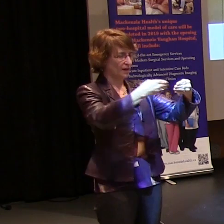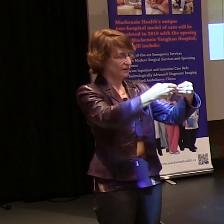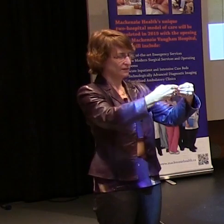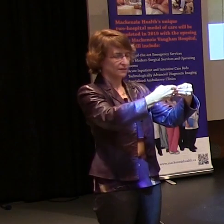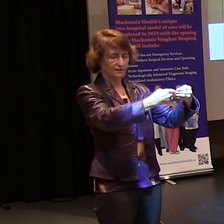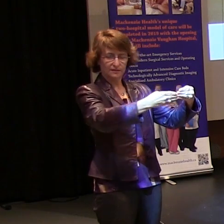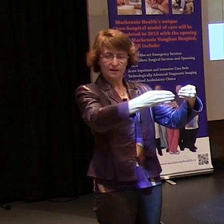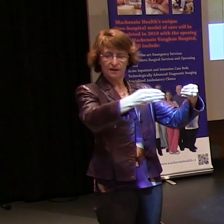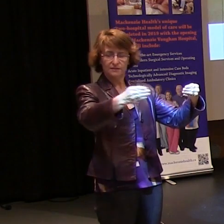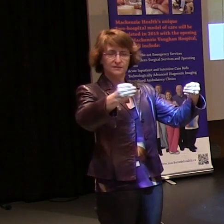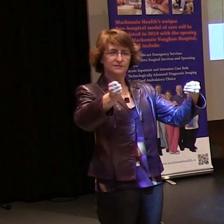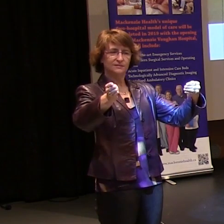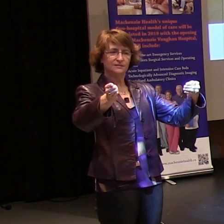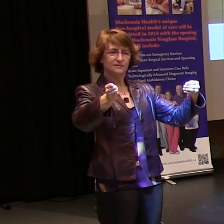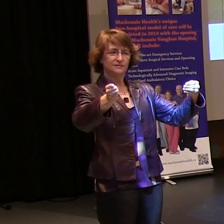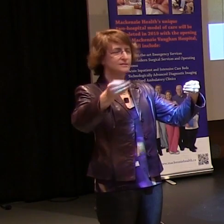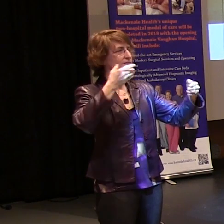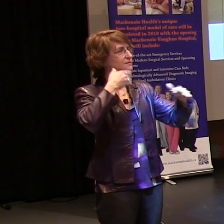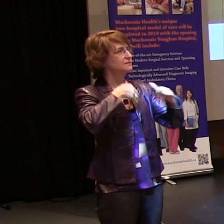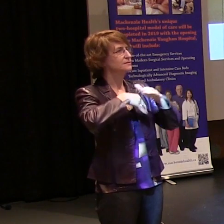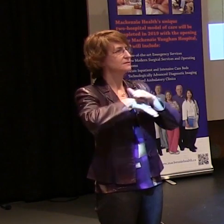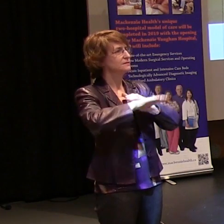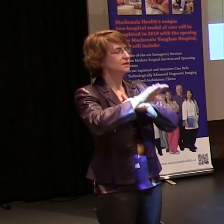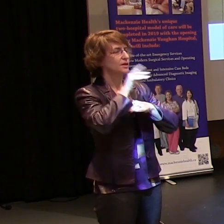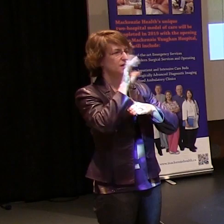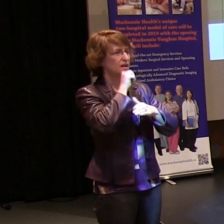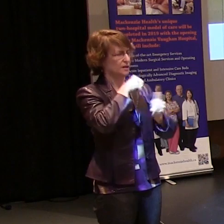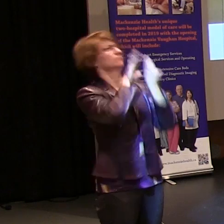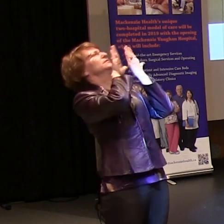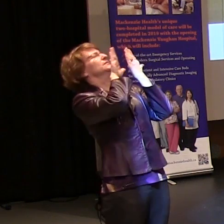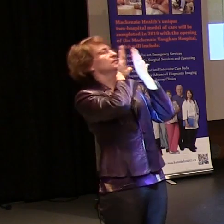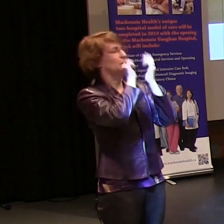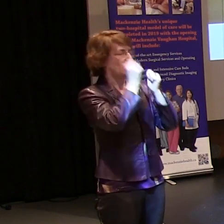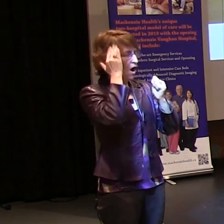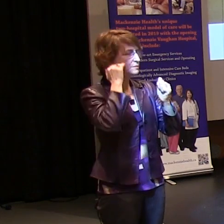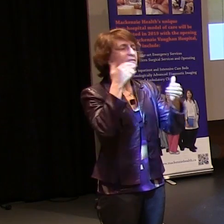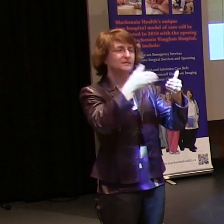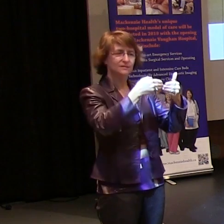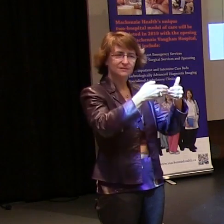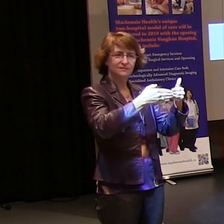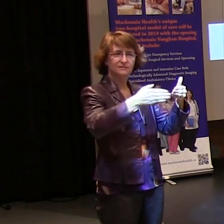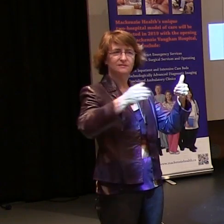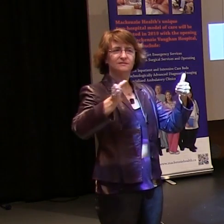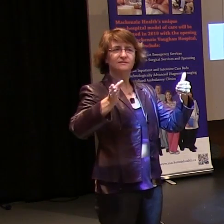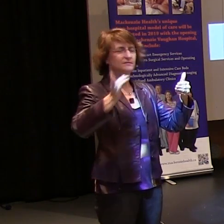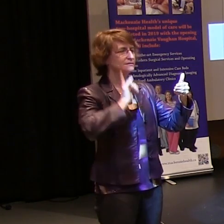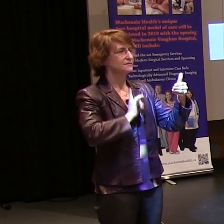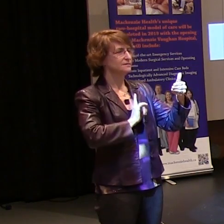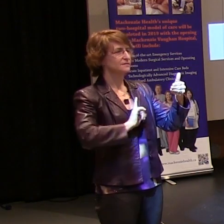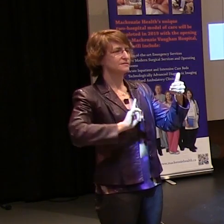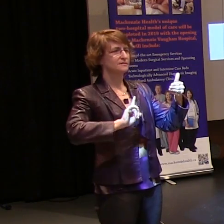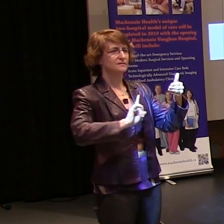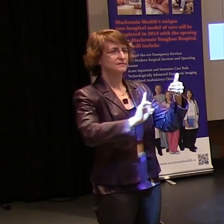You're not really immediately facing the new space. You are getting through a gate. But you